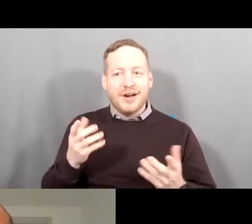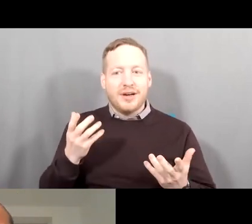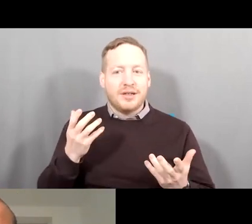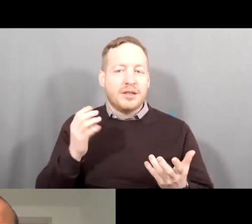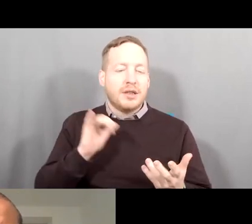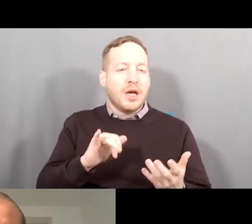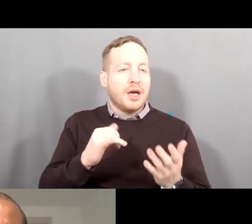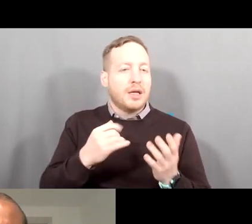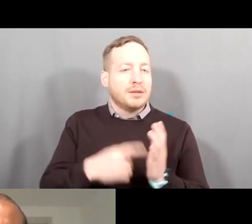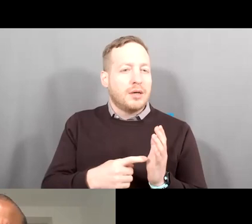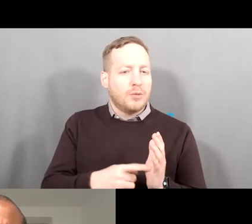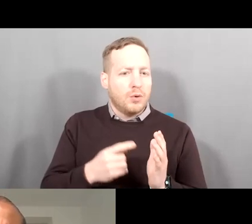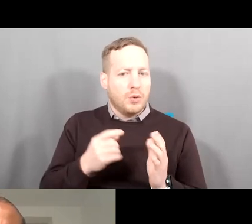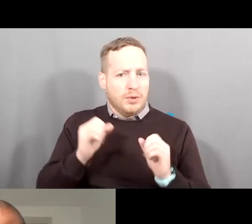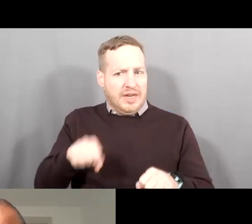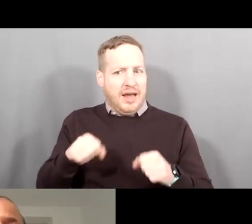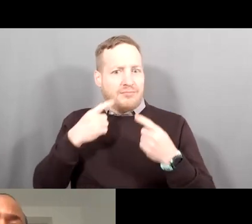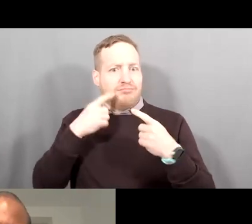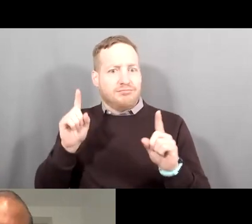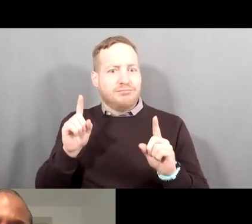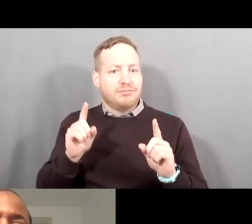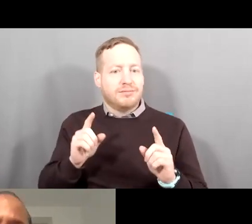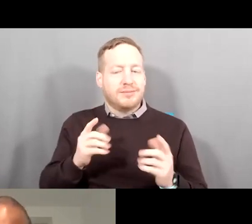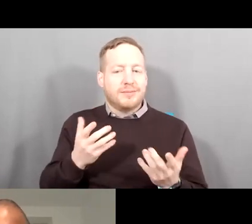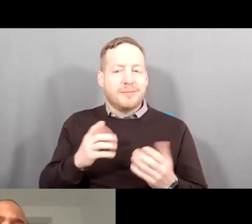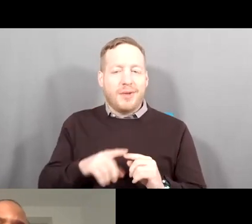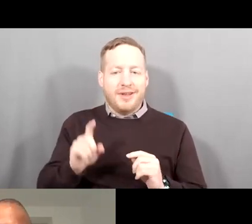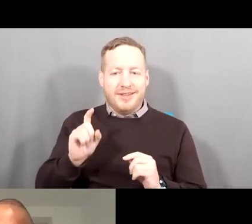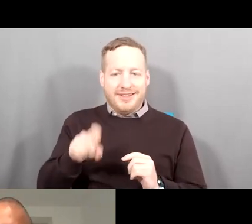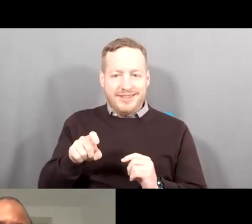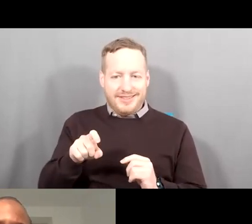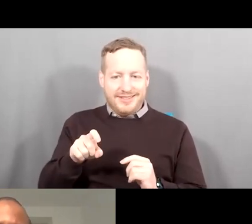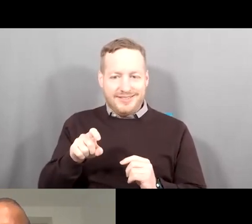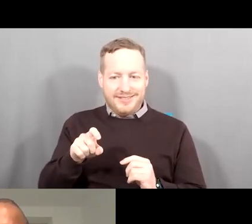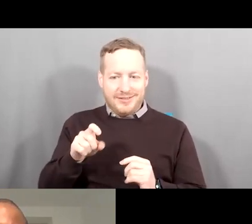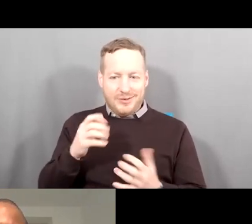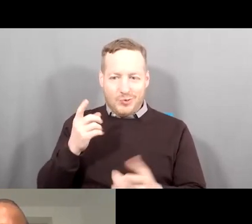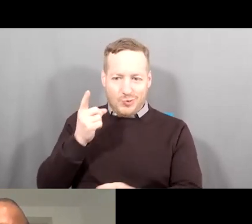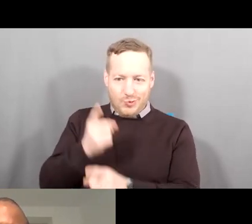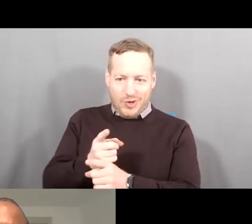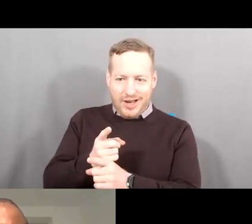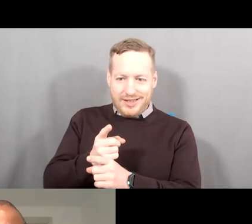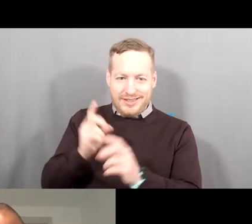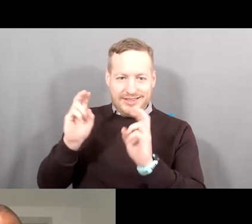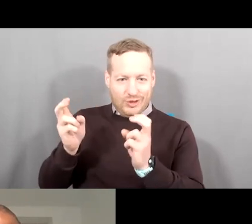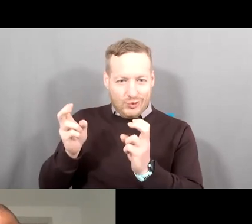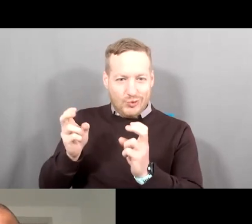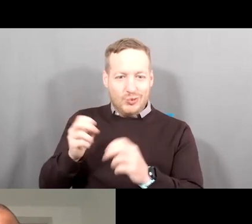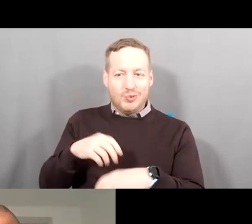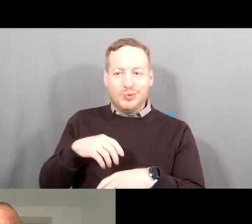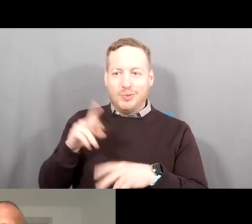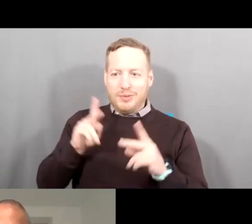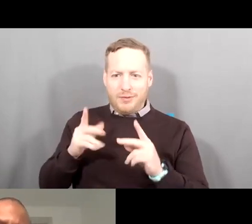of course, with COVID, that's not something current right now that we're able to do, but to look at the success of that